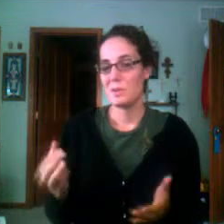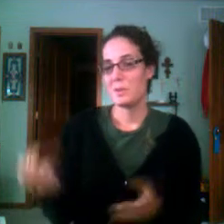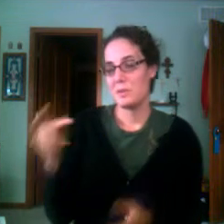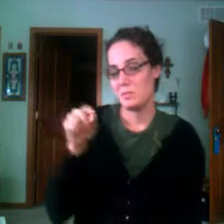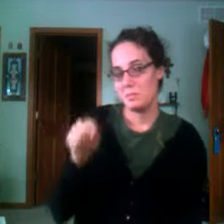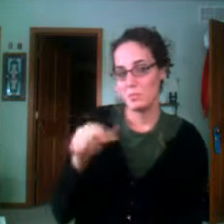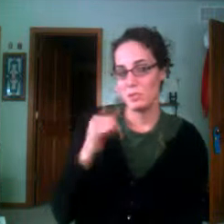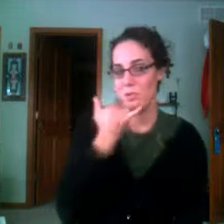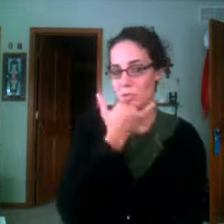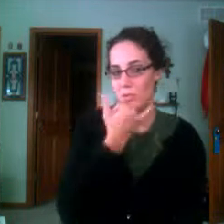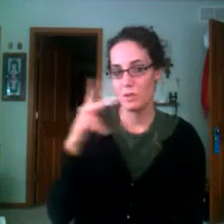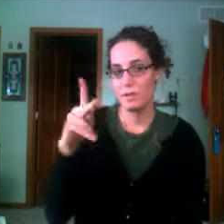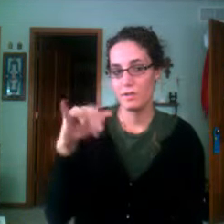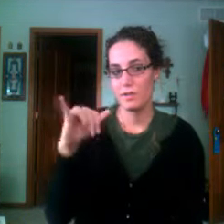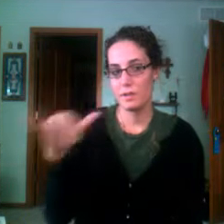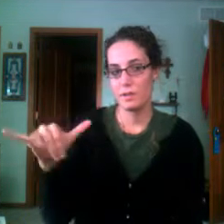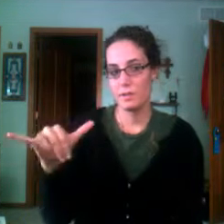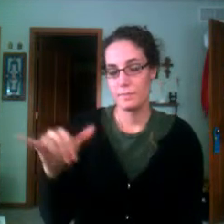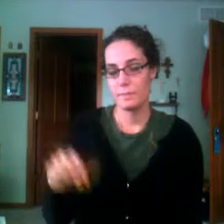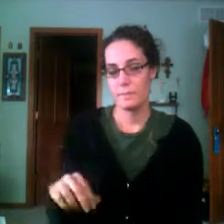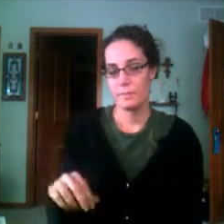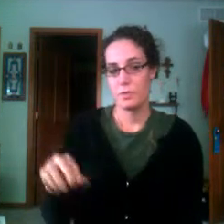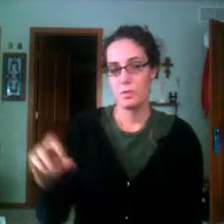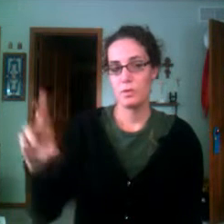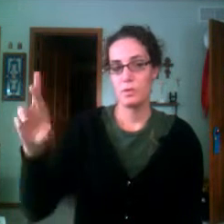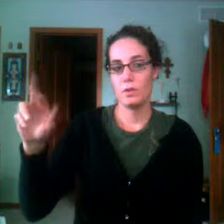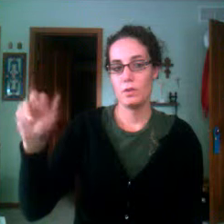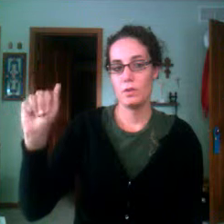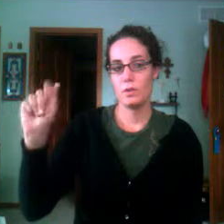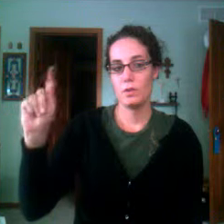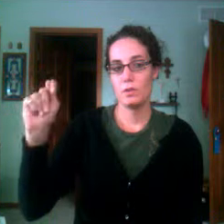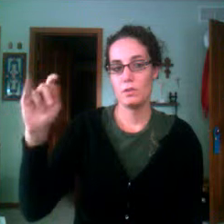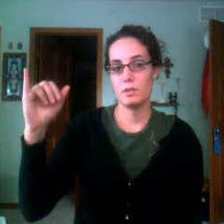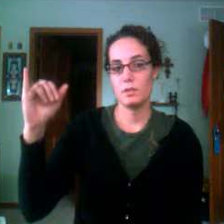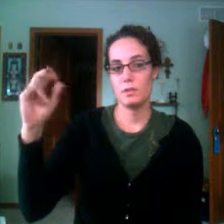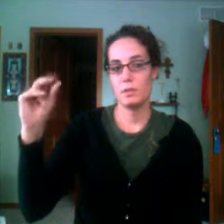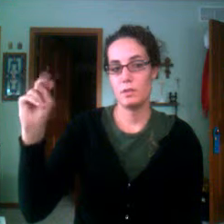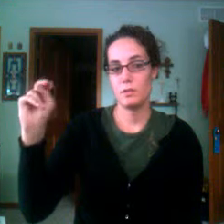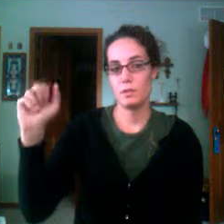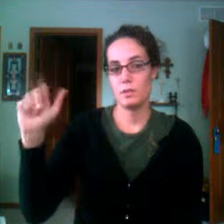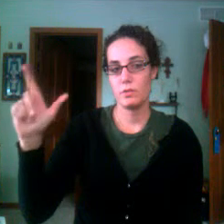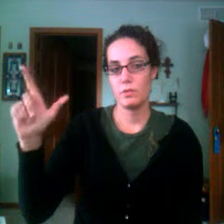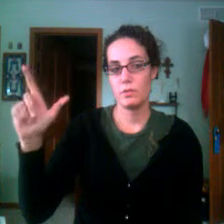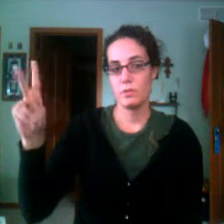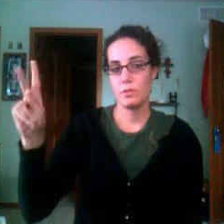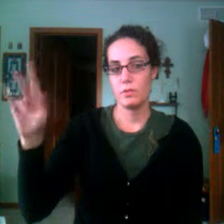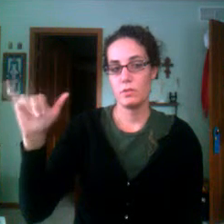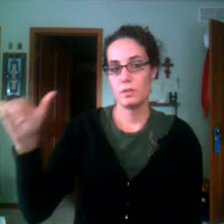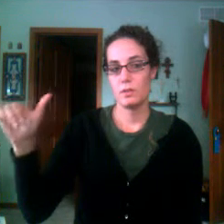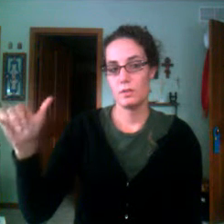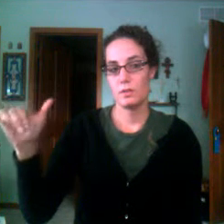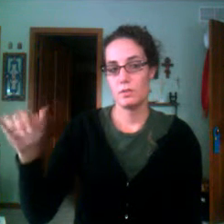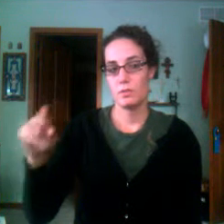With rational numbers, what we're going to do is you can input all your number keys again, but also now you have